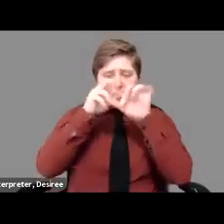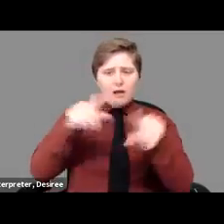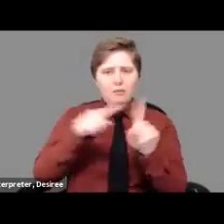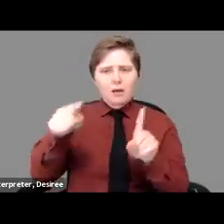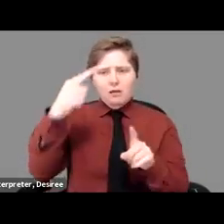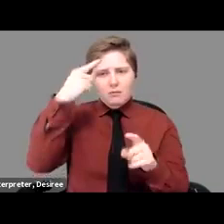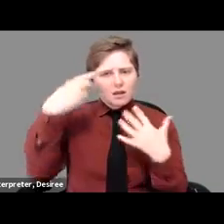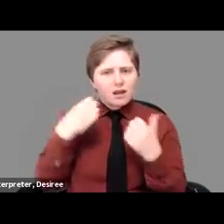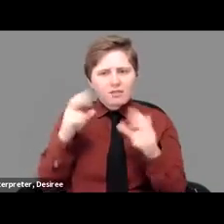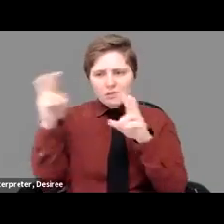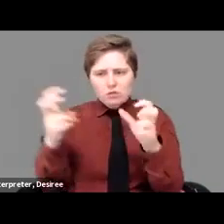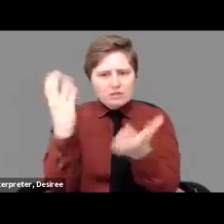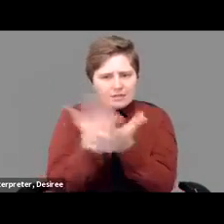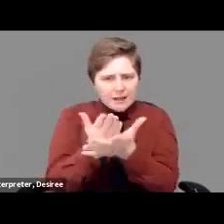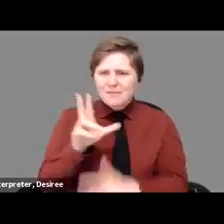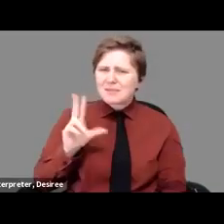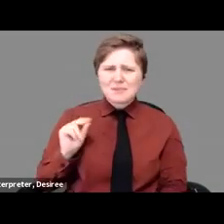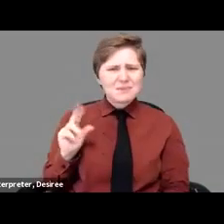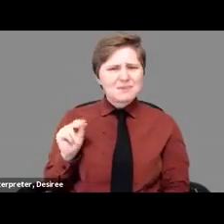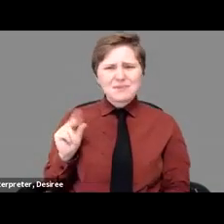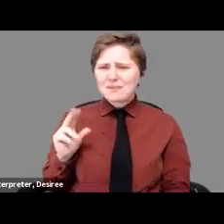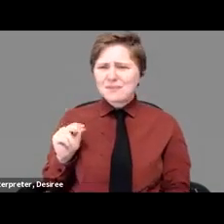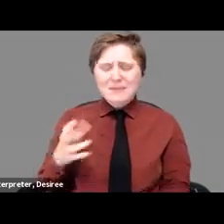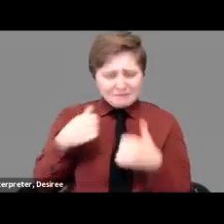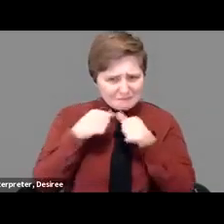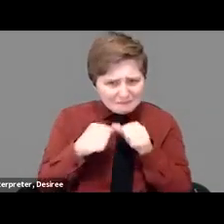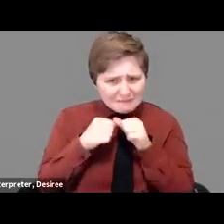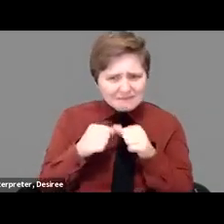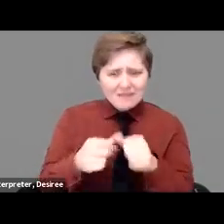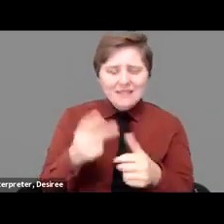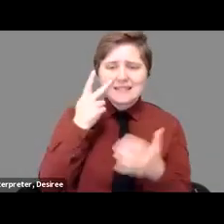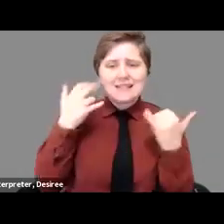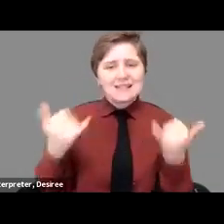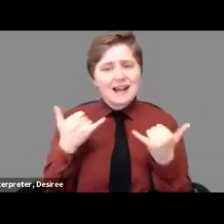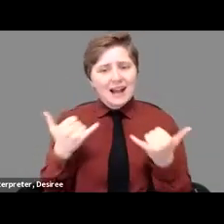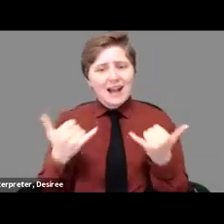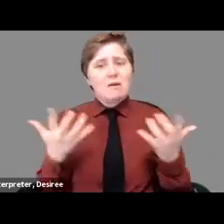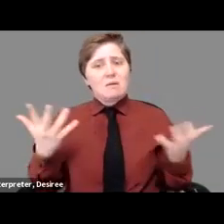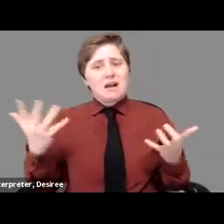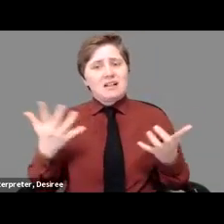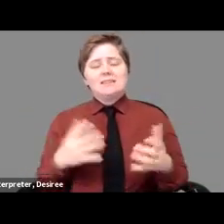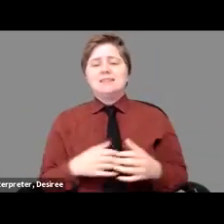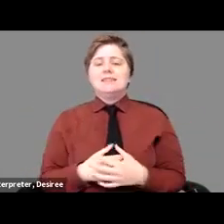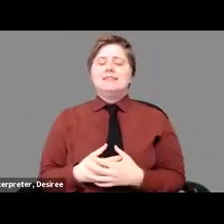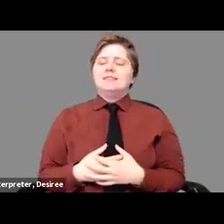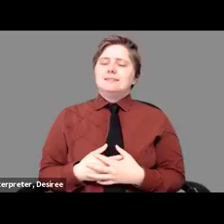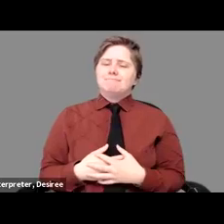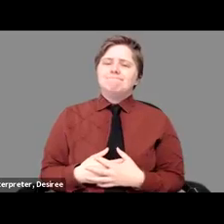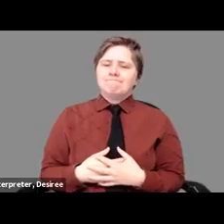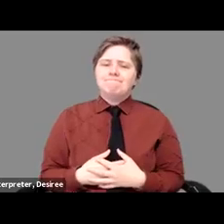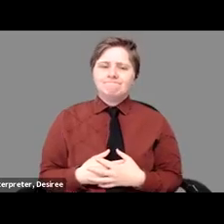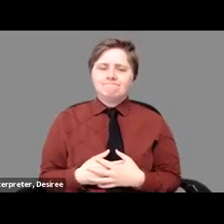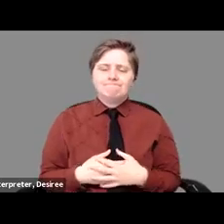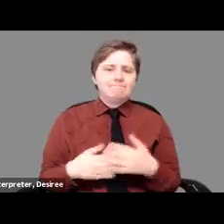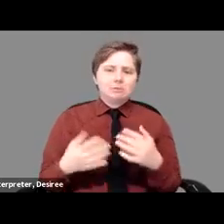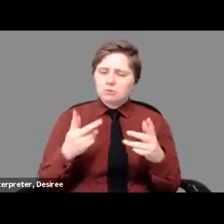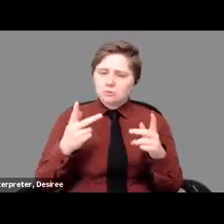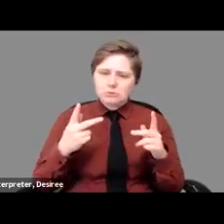because of this pandemic. What we're seeing now is really just an